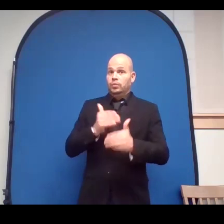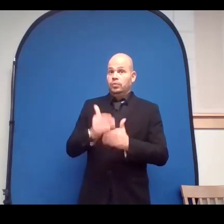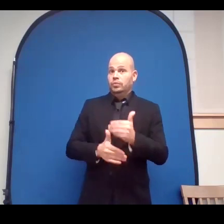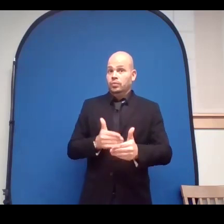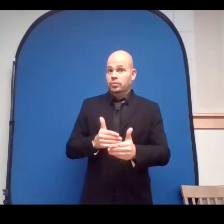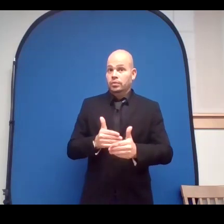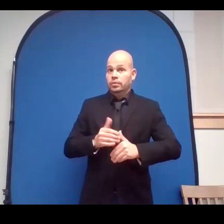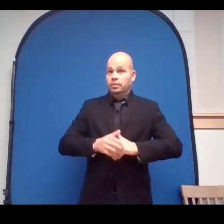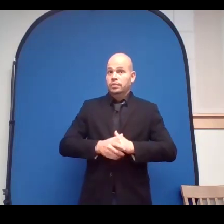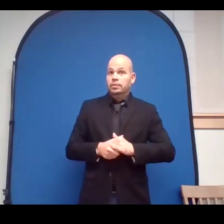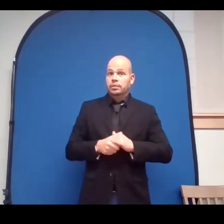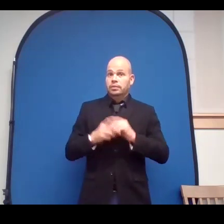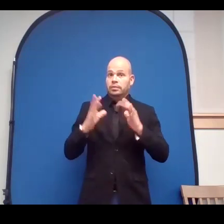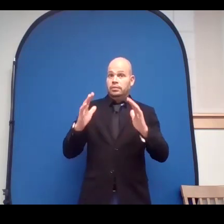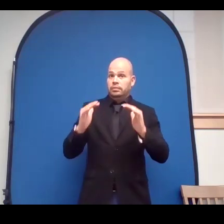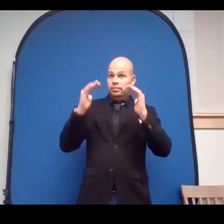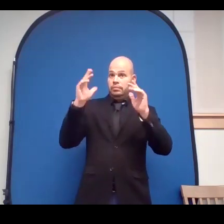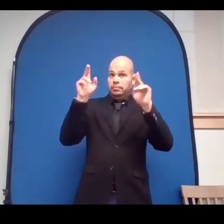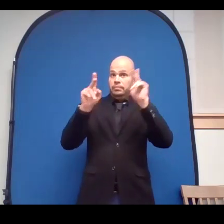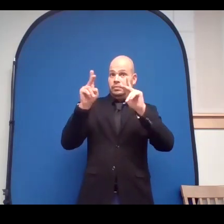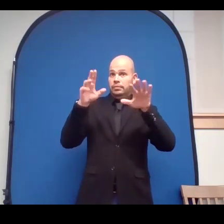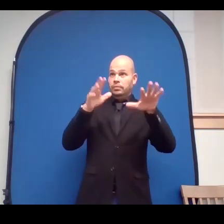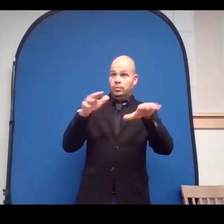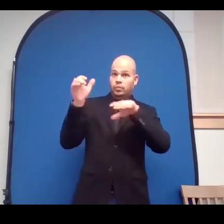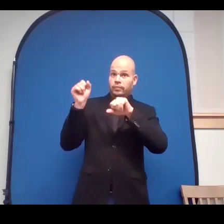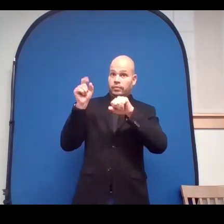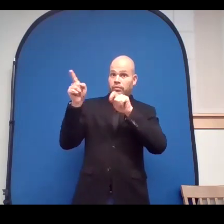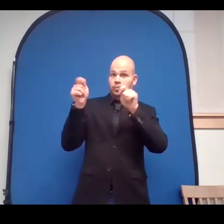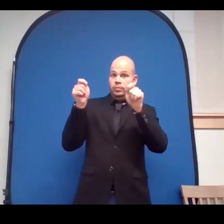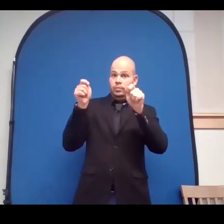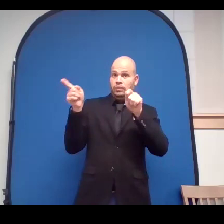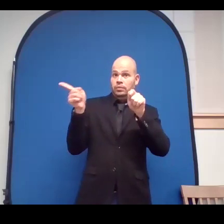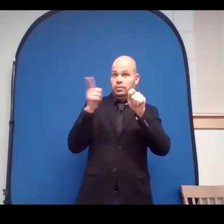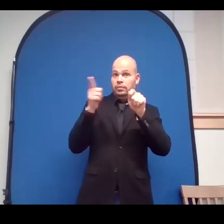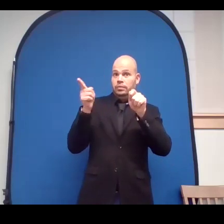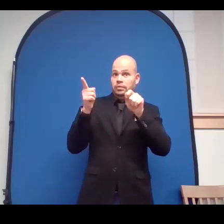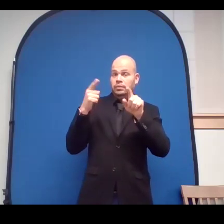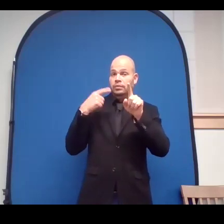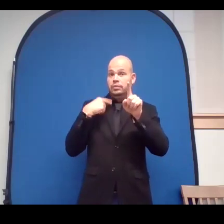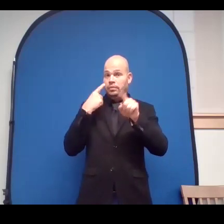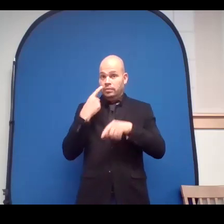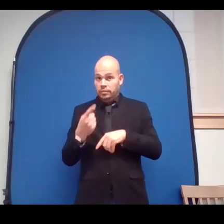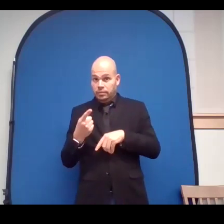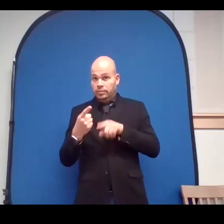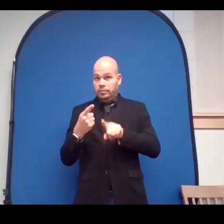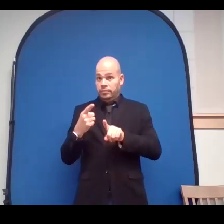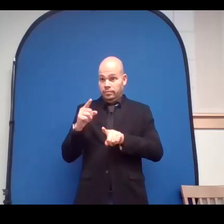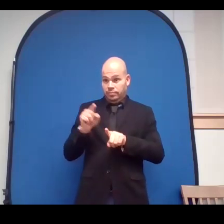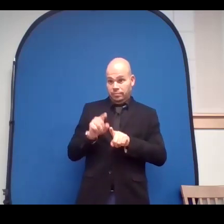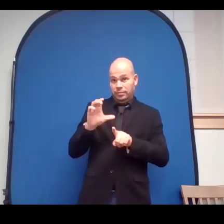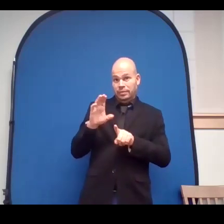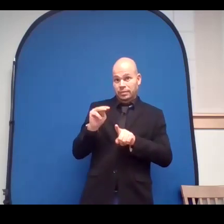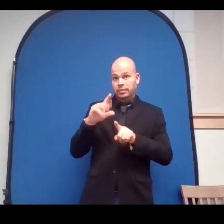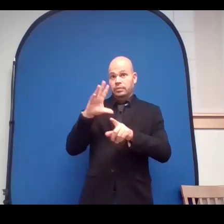it's done at a higher level, initiated at a higher level, and then I saw that there was case managers through emails that they were attempting to reach out to